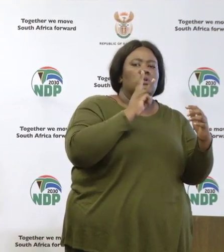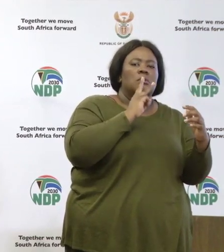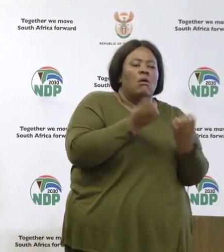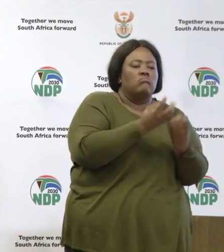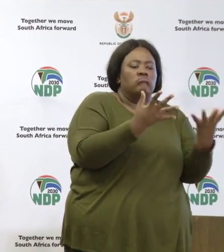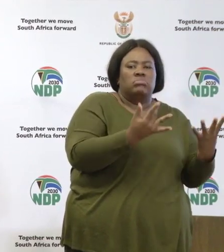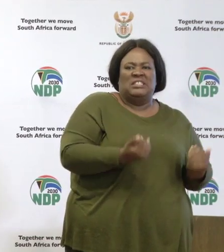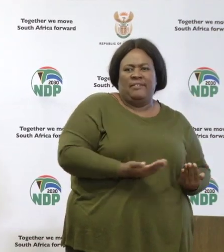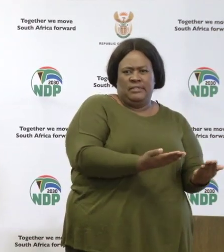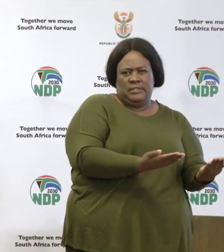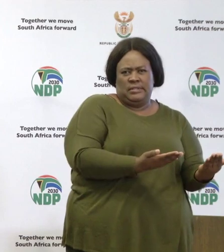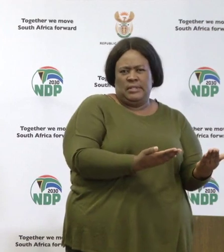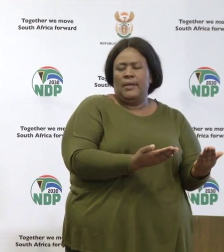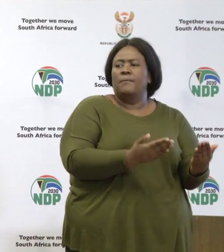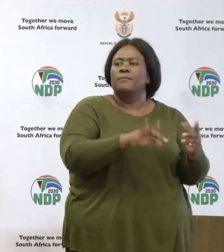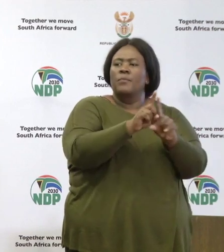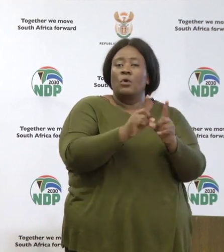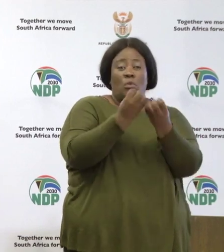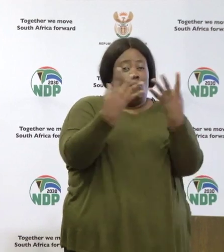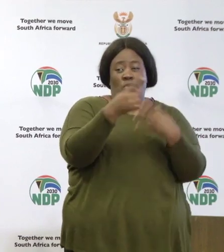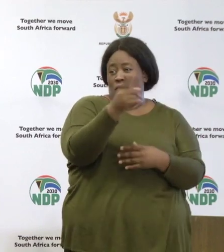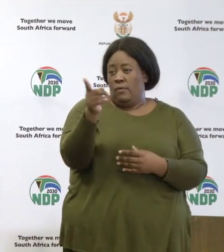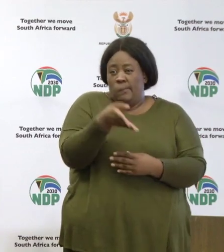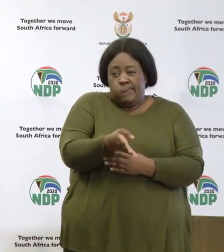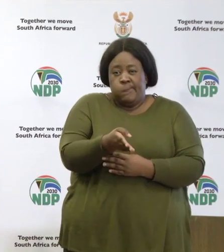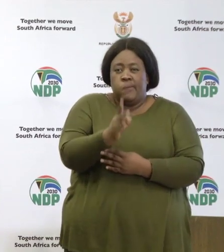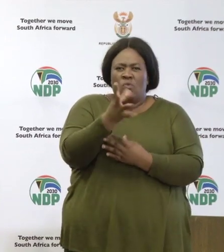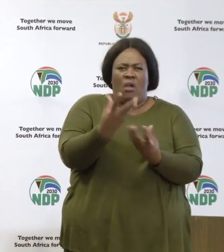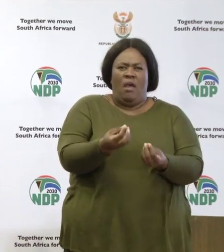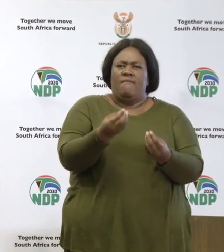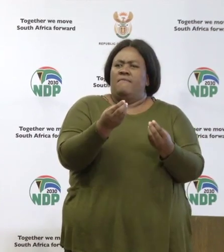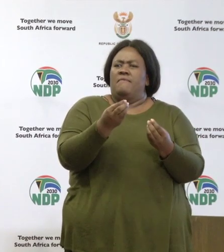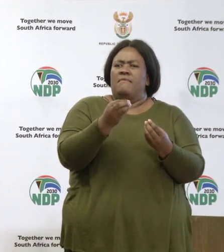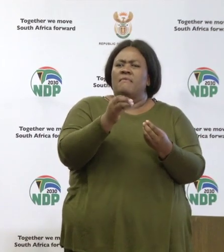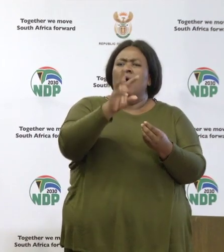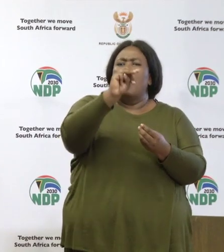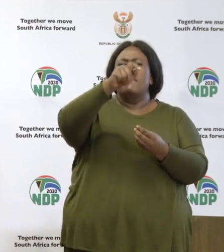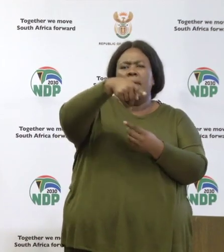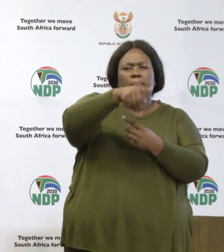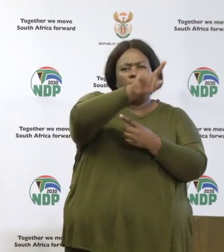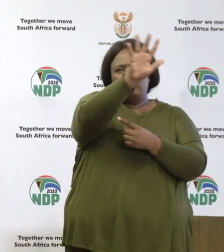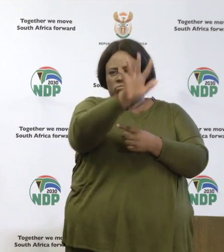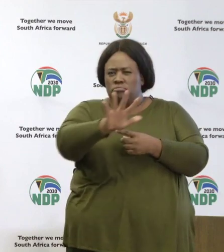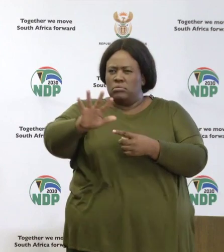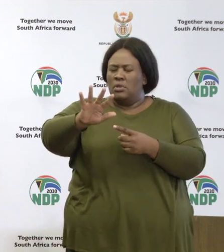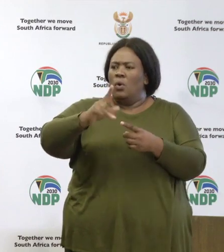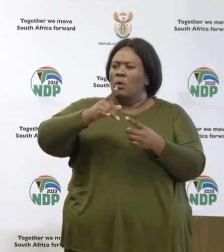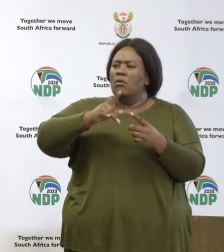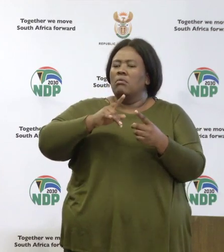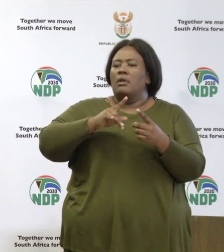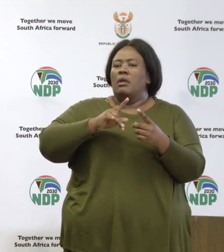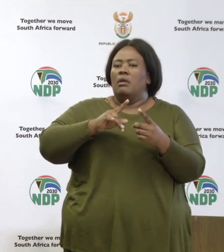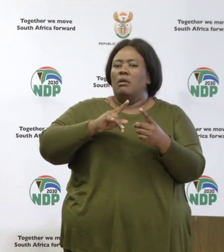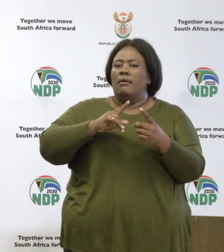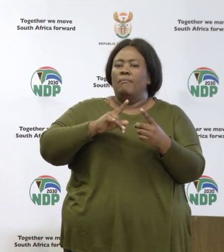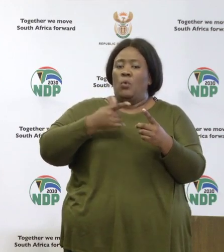services. I think that most of you here will have been given a map that indicates how far we've gone with the distribution